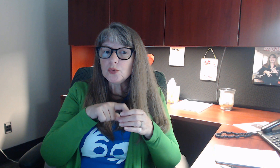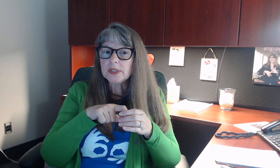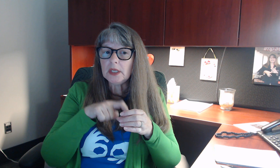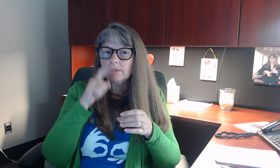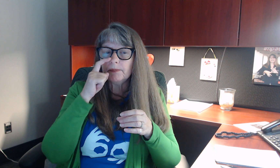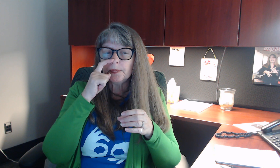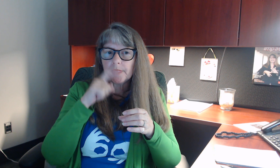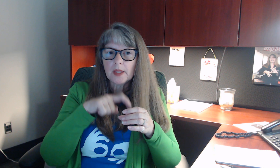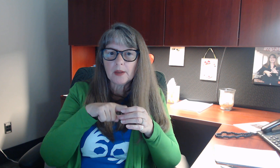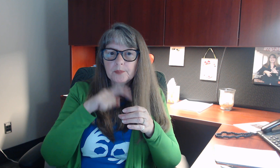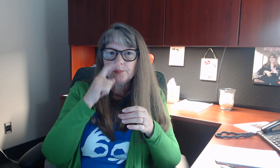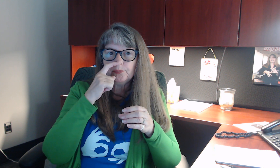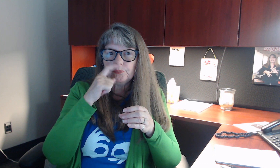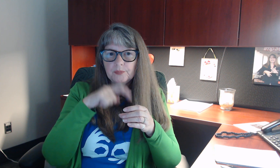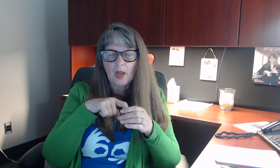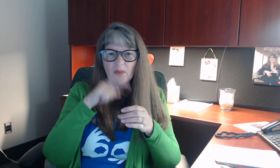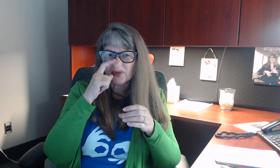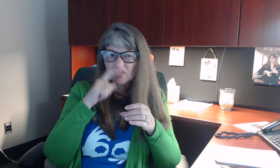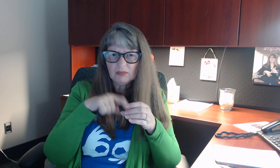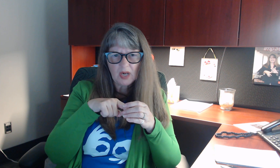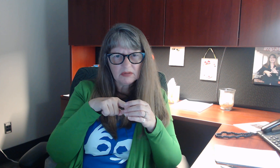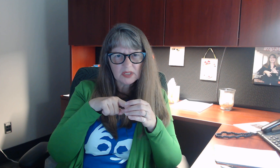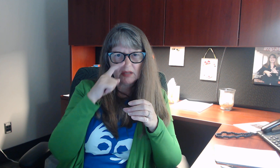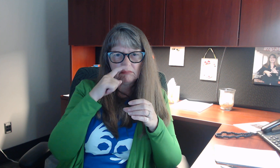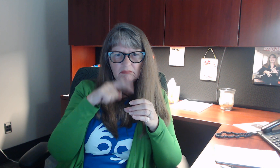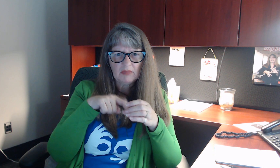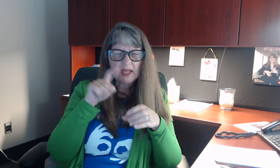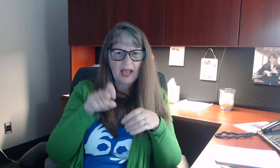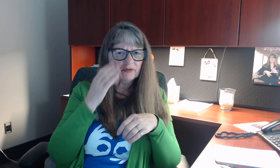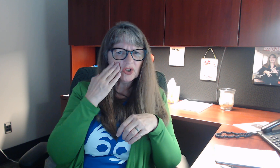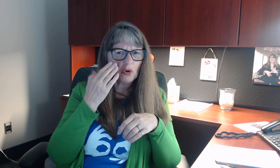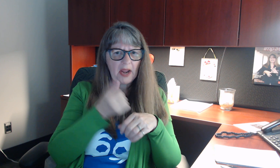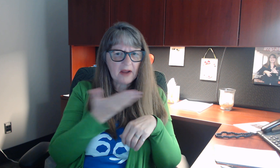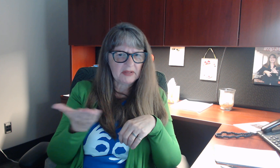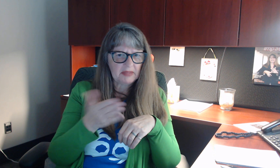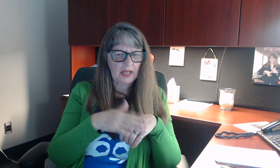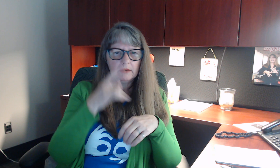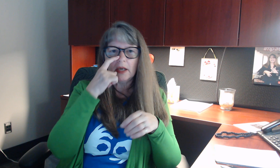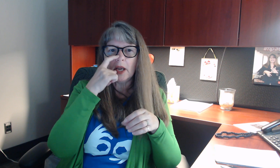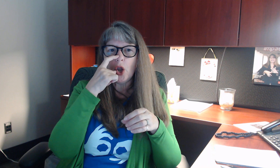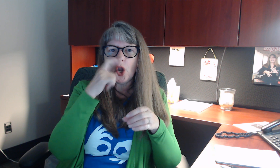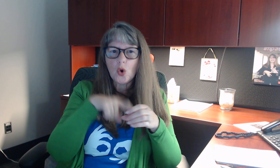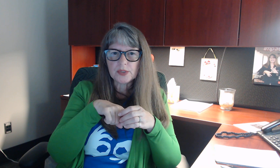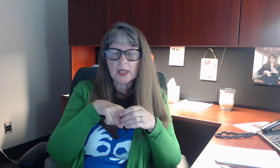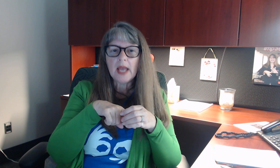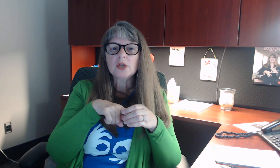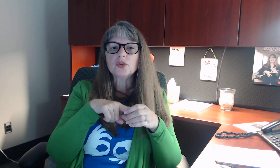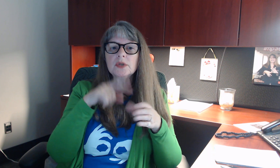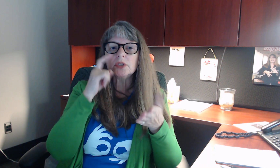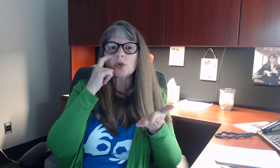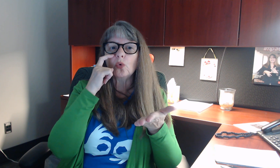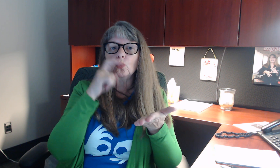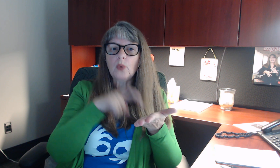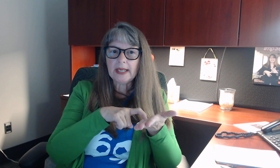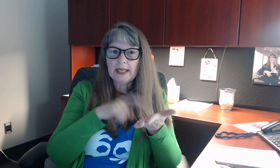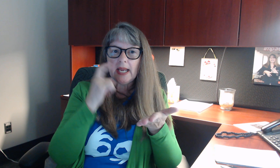nosy. Oh, they're so nosy. You have to know everything. nosy. So this is